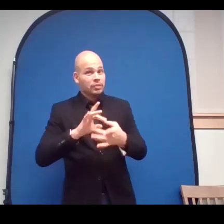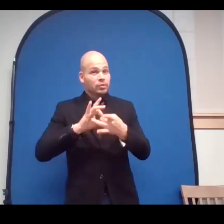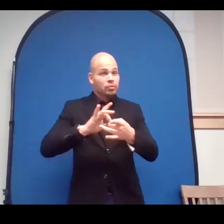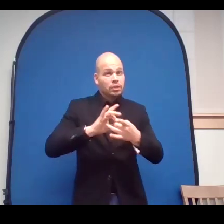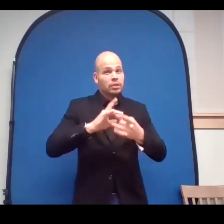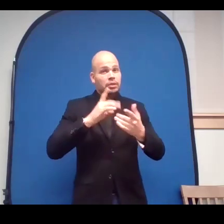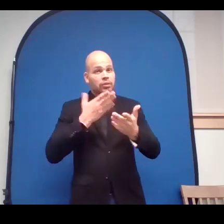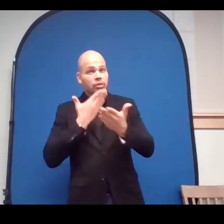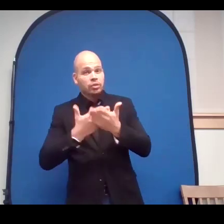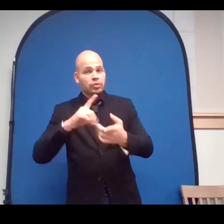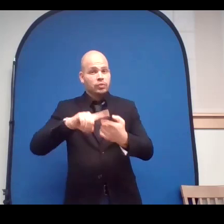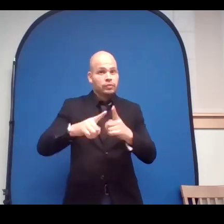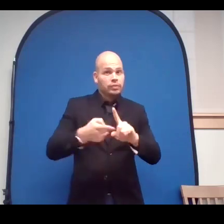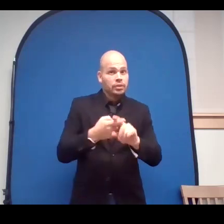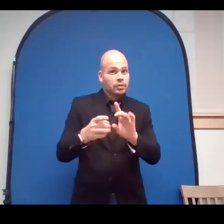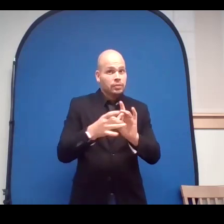care of each other?